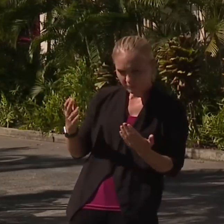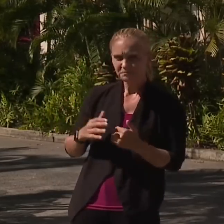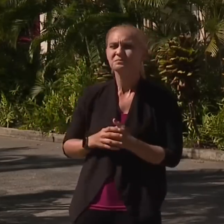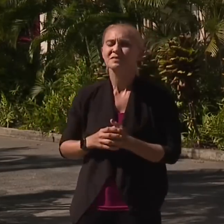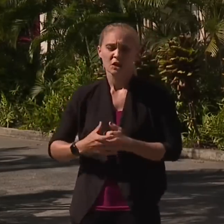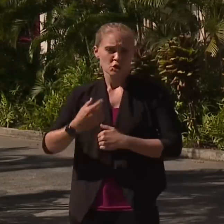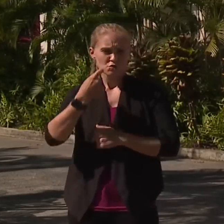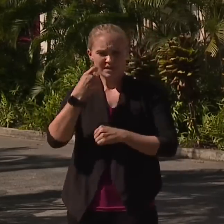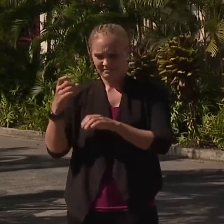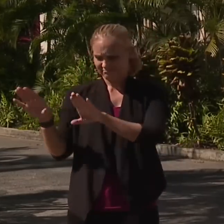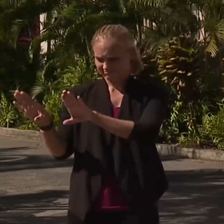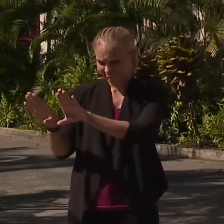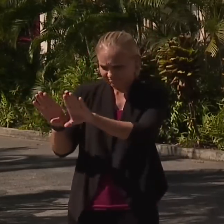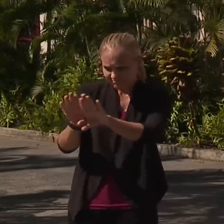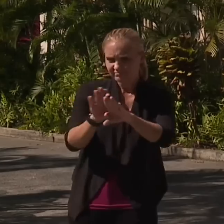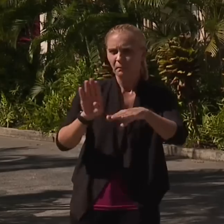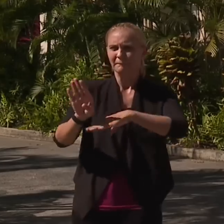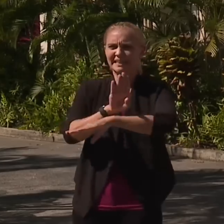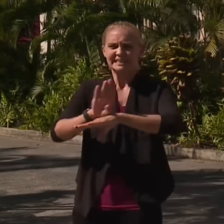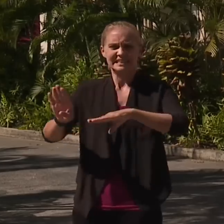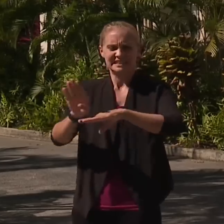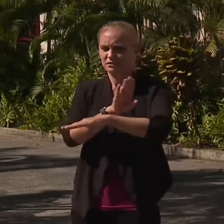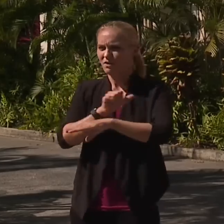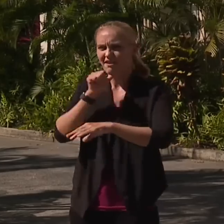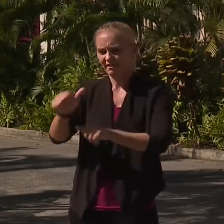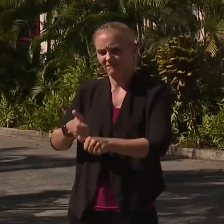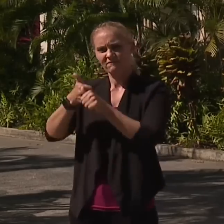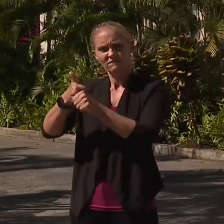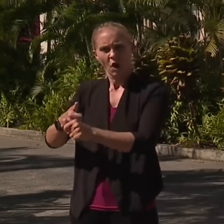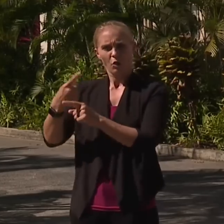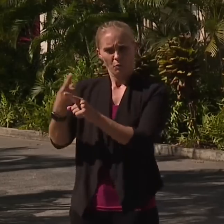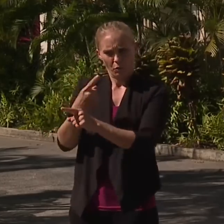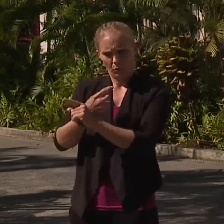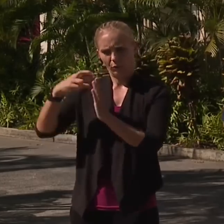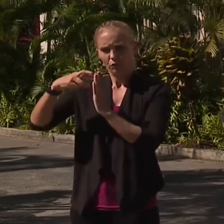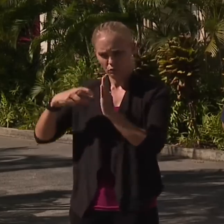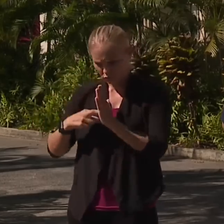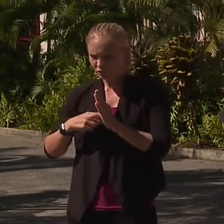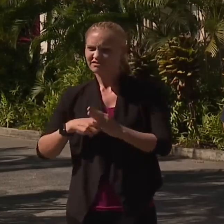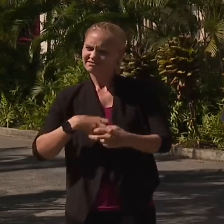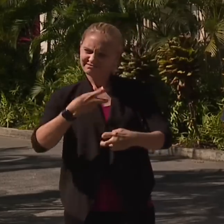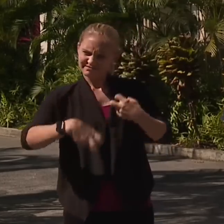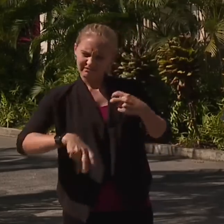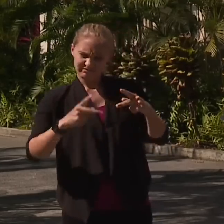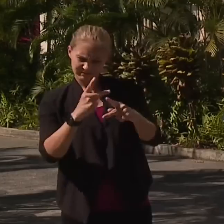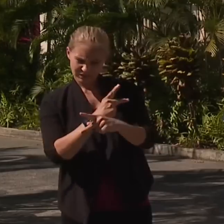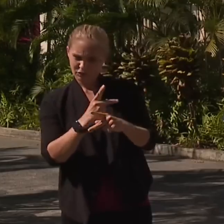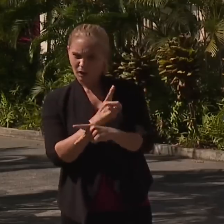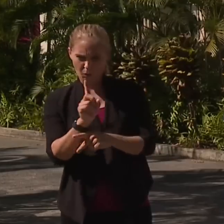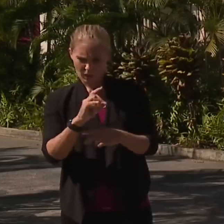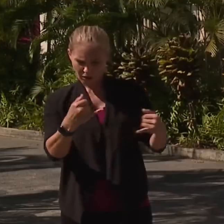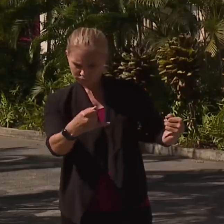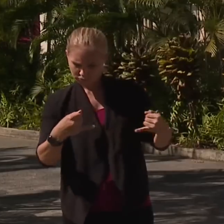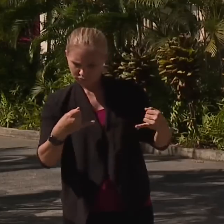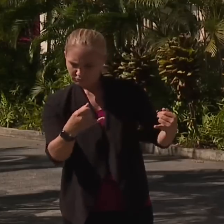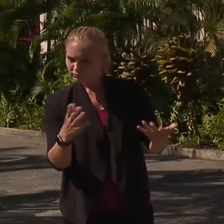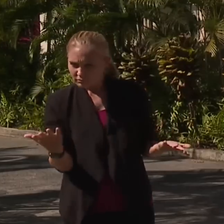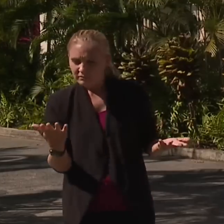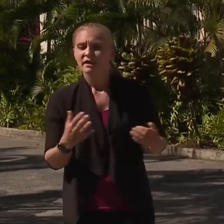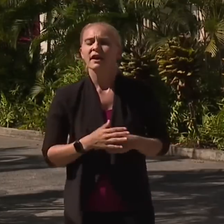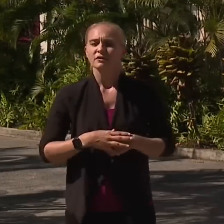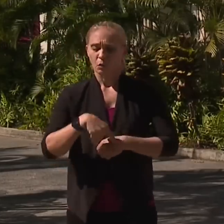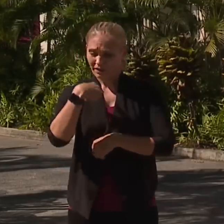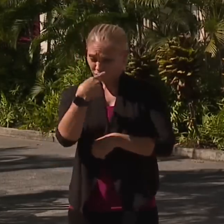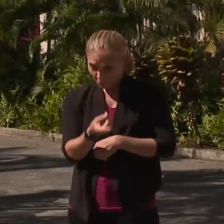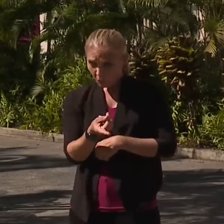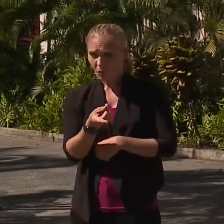Just shut down those businesses where they've not practiced good protocols. It's hard to figure out where that is. And I told them that